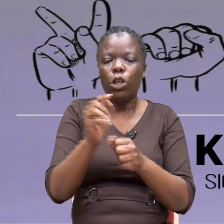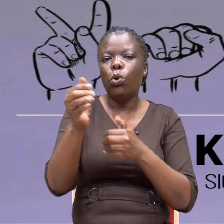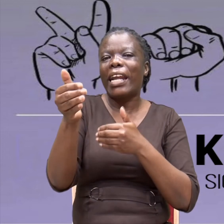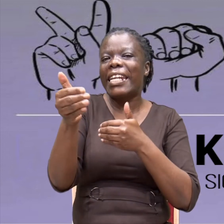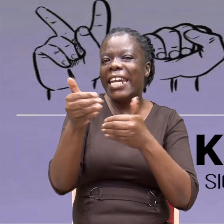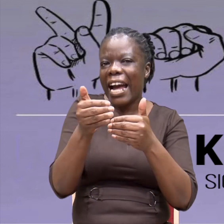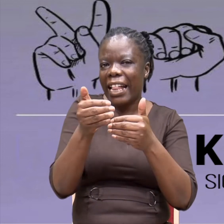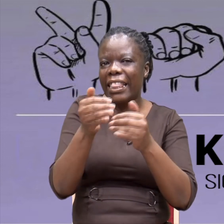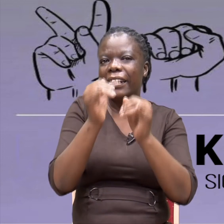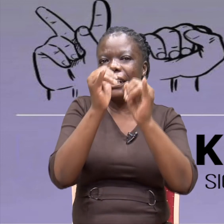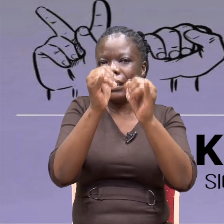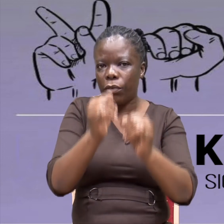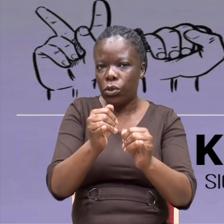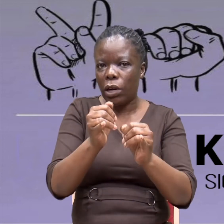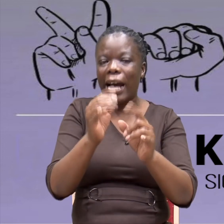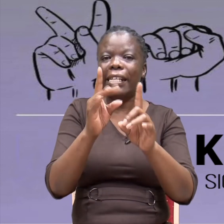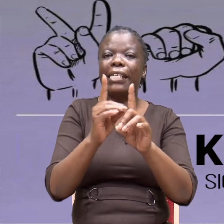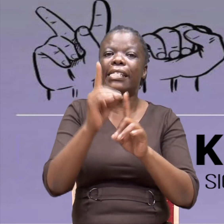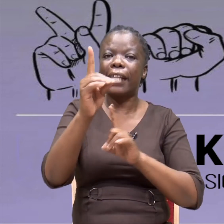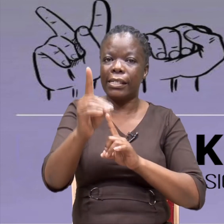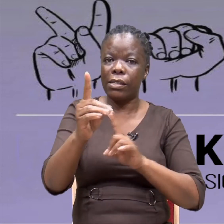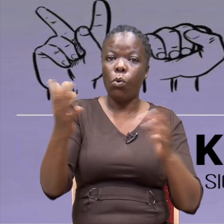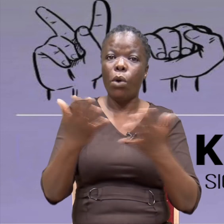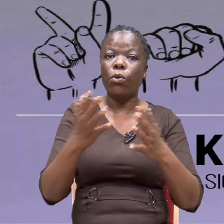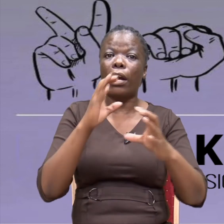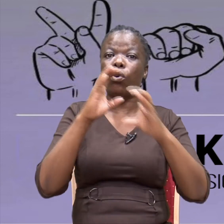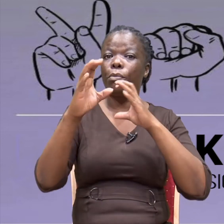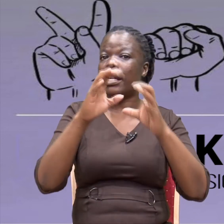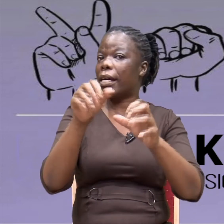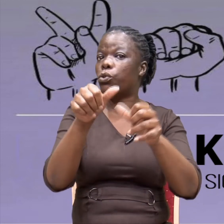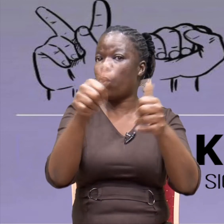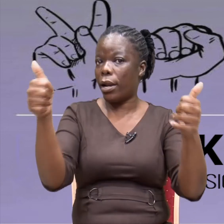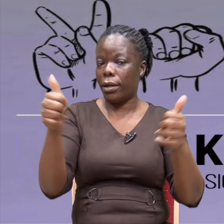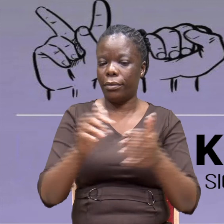are near that individual at a distance where you can communicate well.